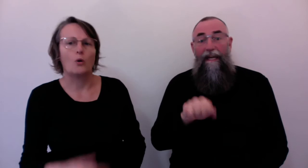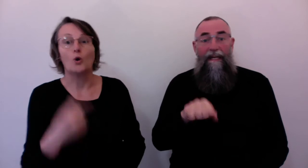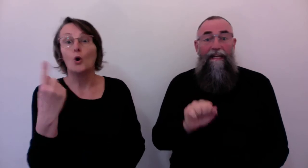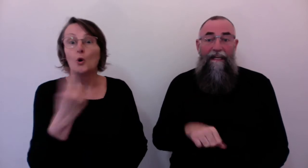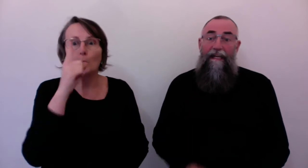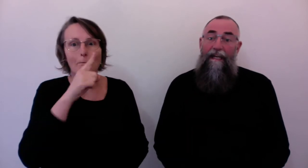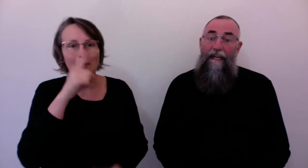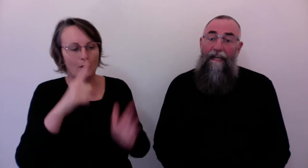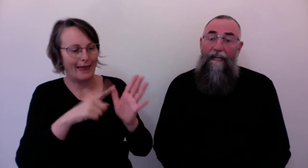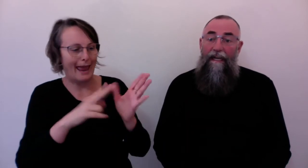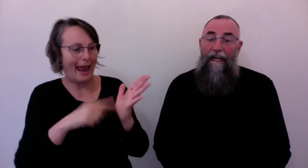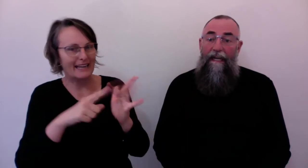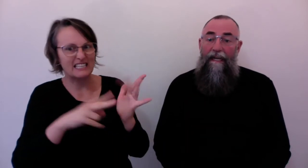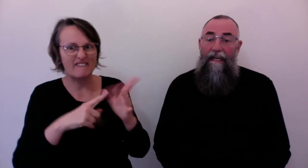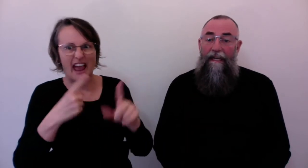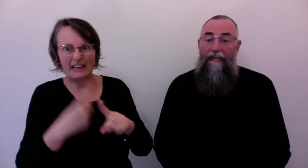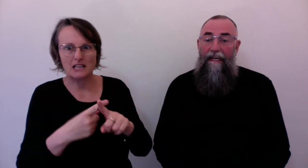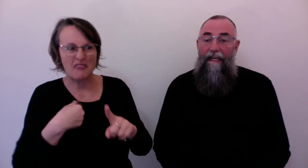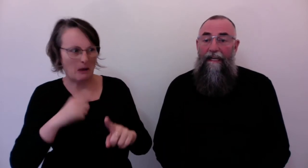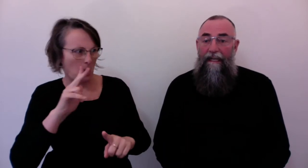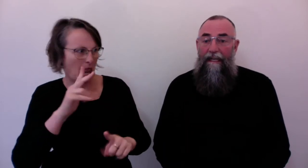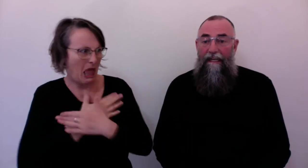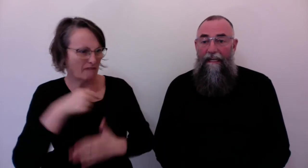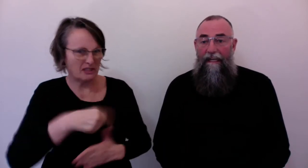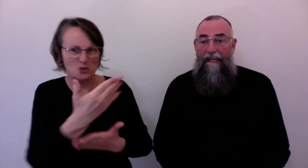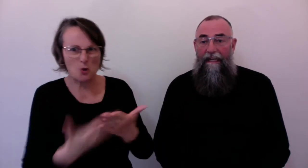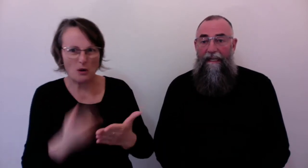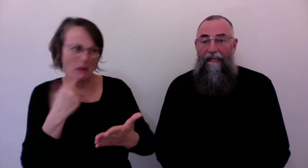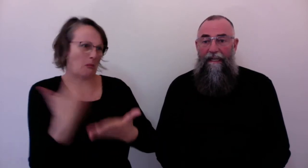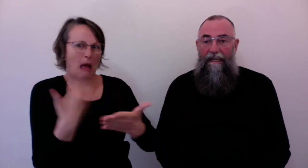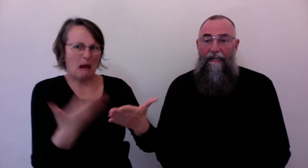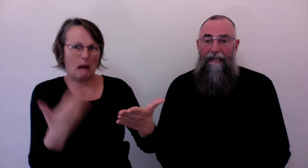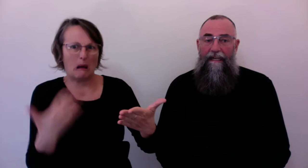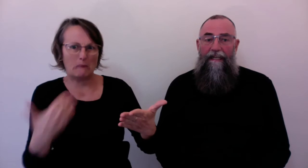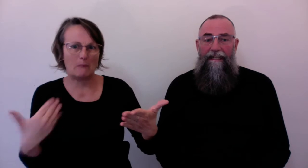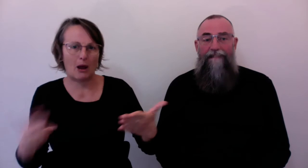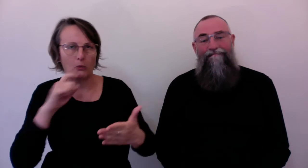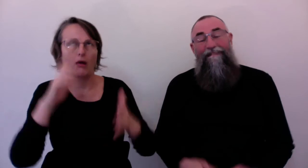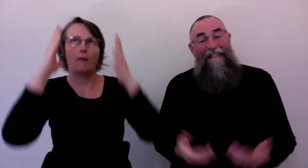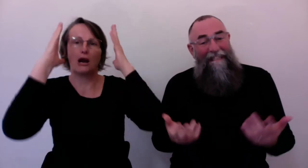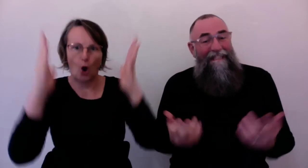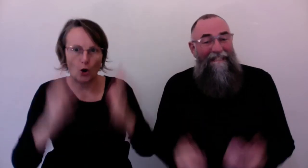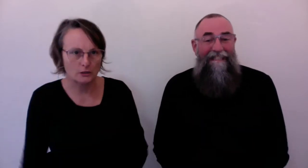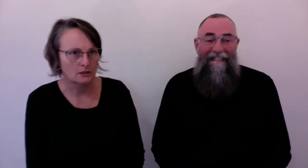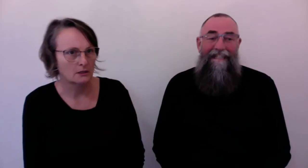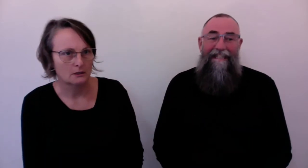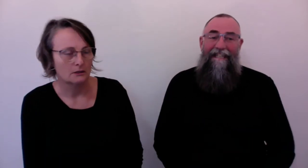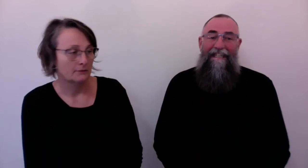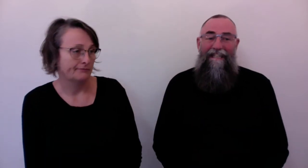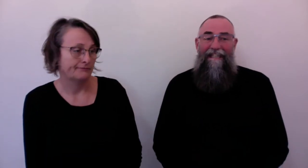with this podcast, man. mm, They'll be like, here we go. Stuff that we don't like hearing. Polio's next. Well, it's death or that, you know what I mean? Yeah. So,